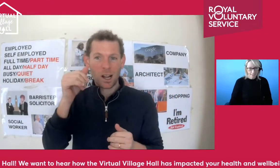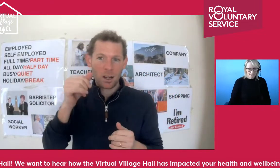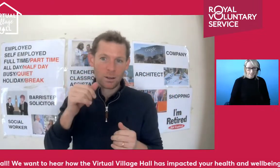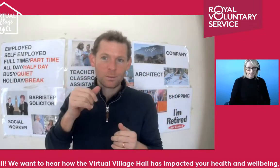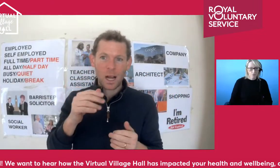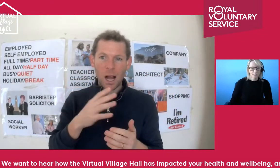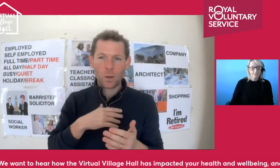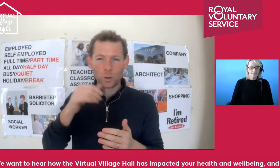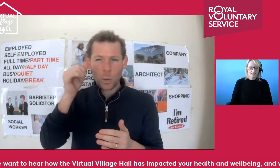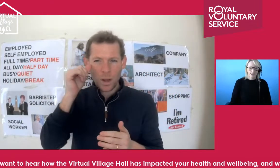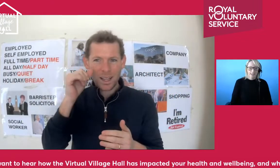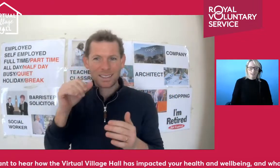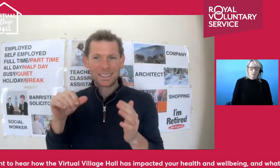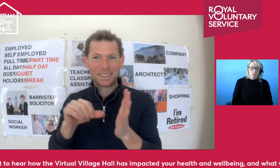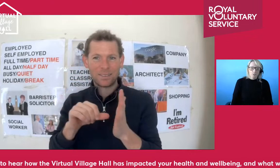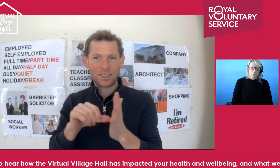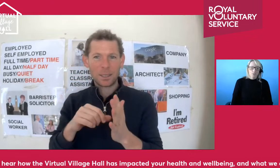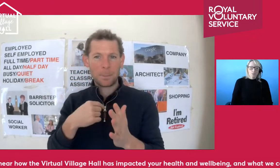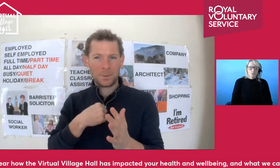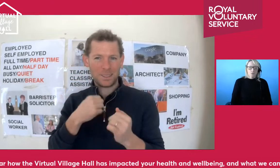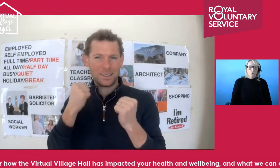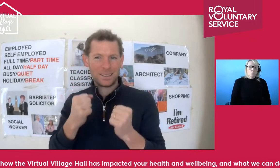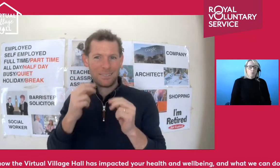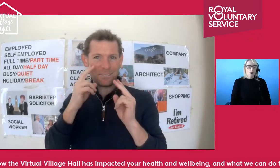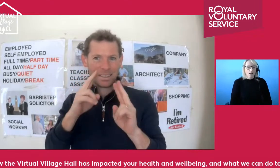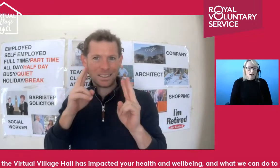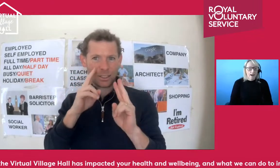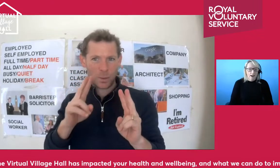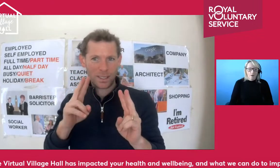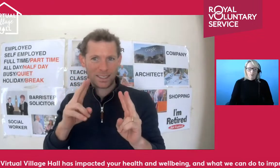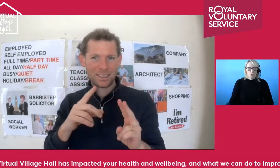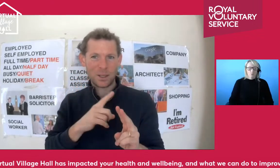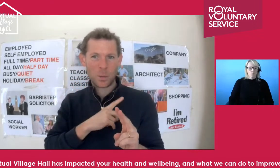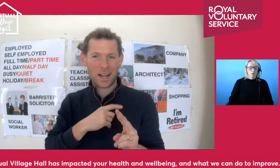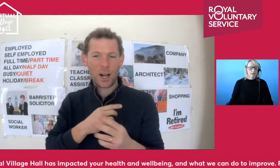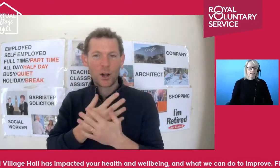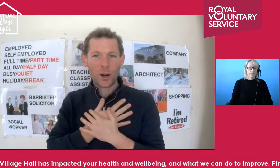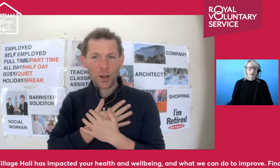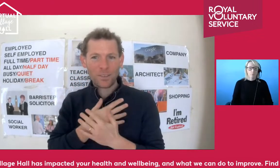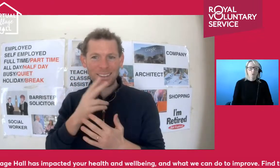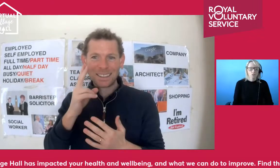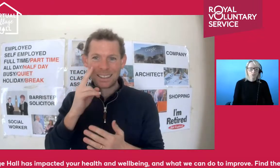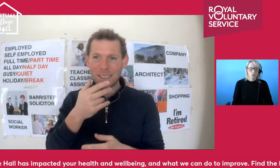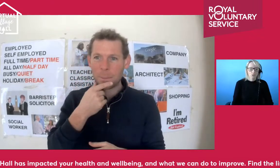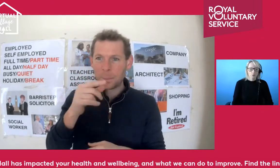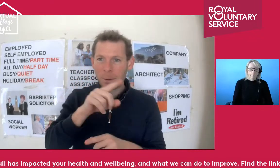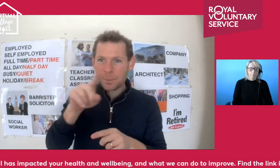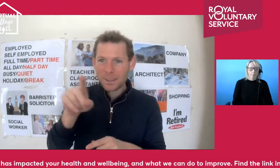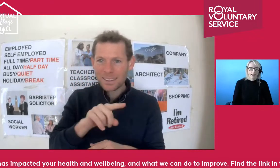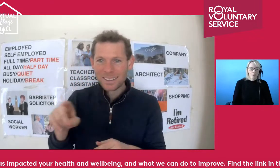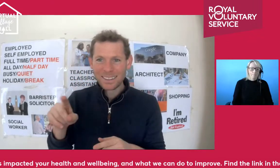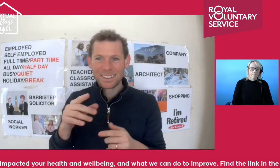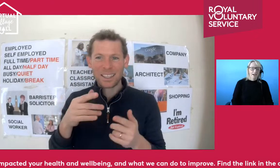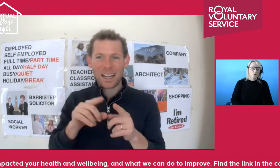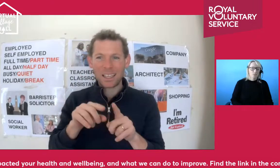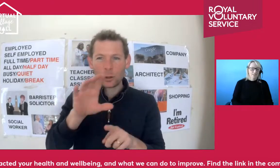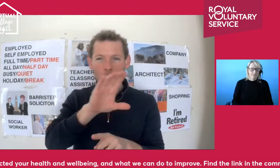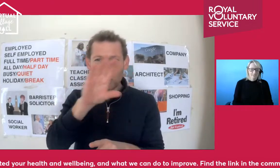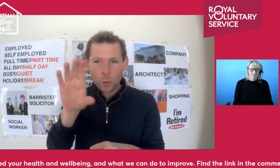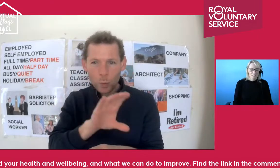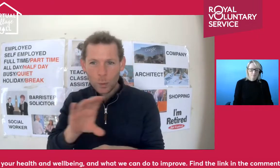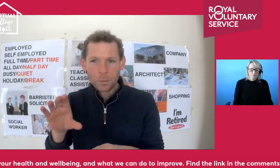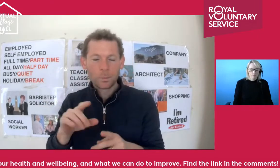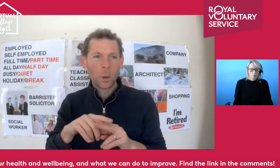your needs as the audience. So also, I want to, I know